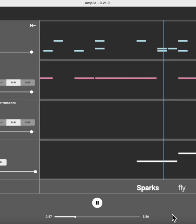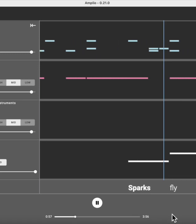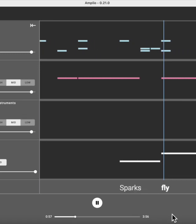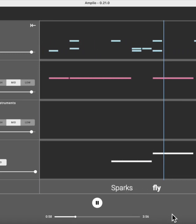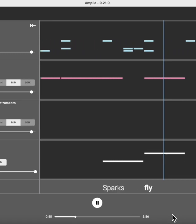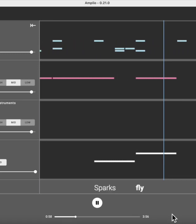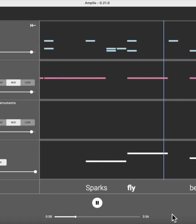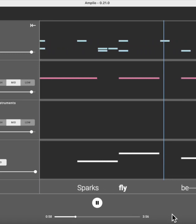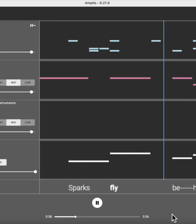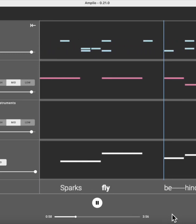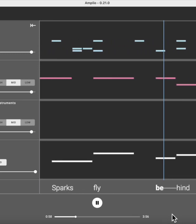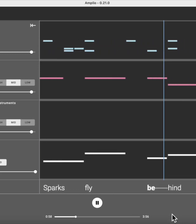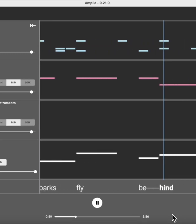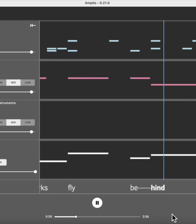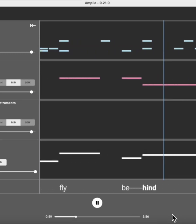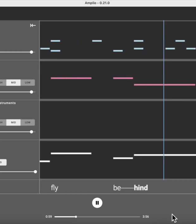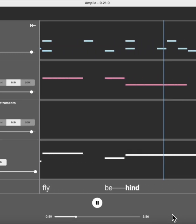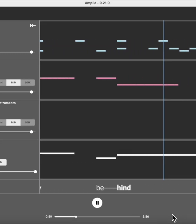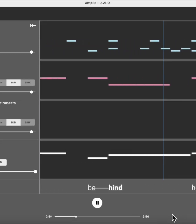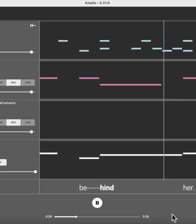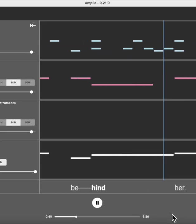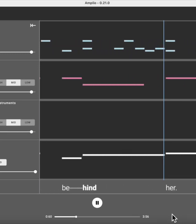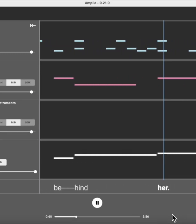sparks fly behind